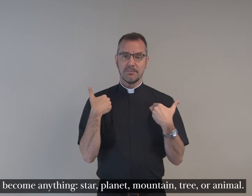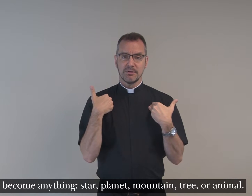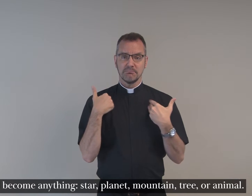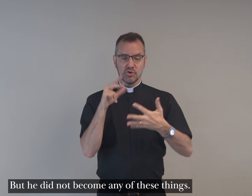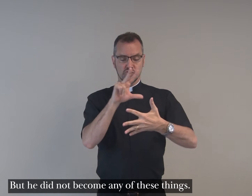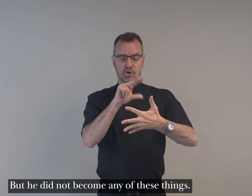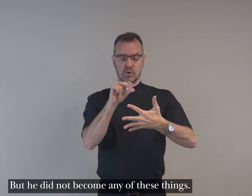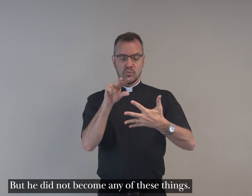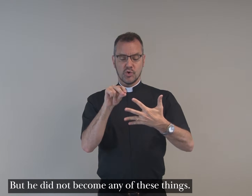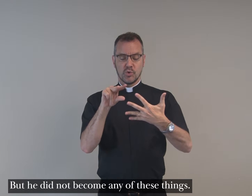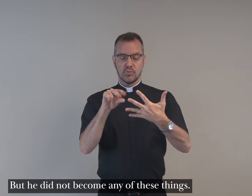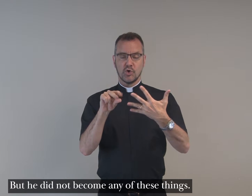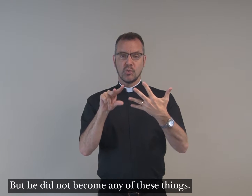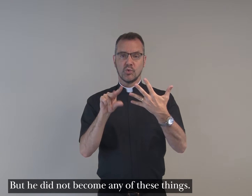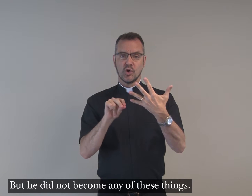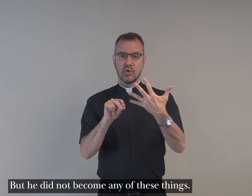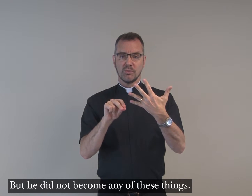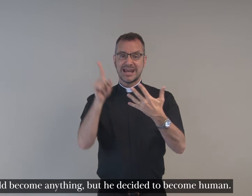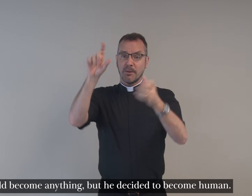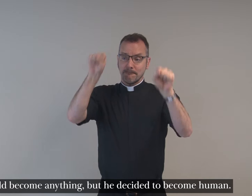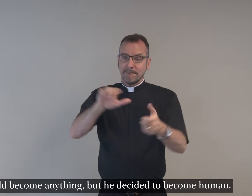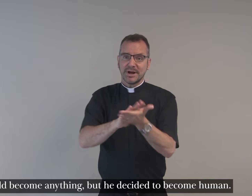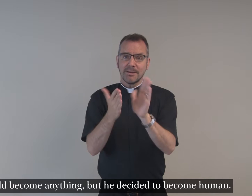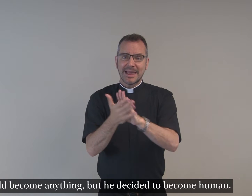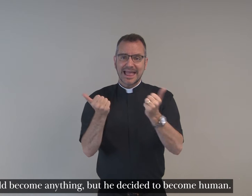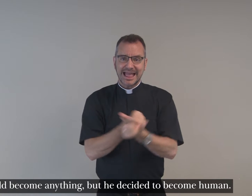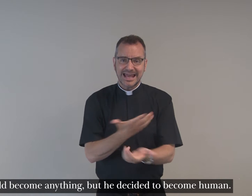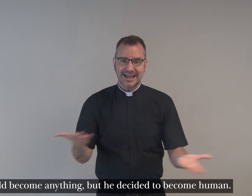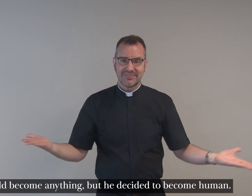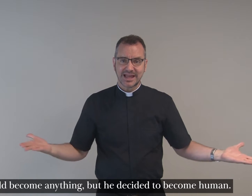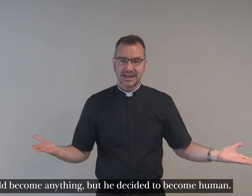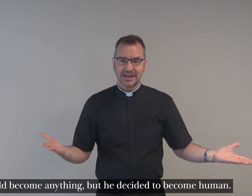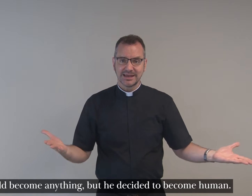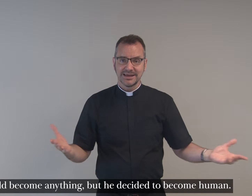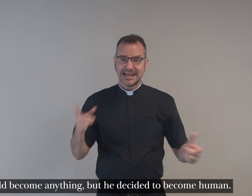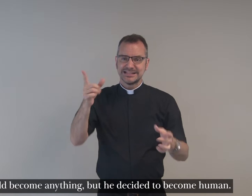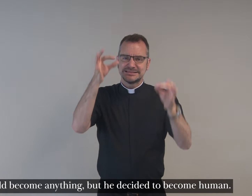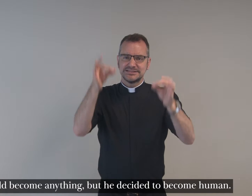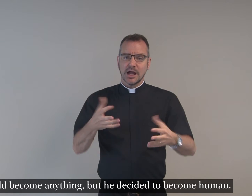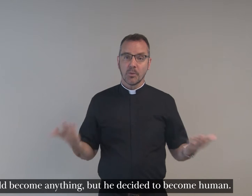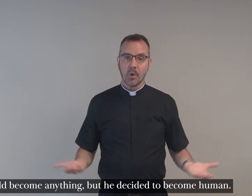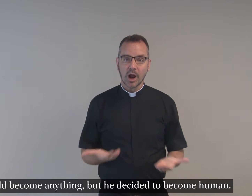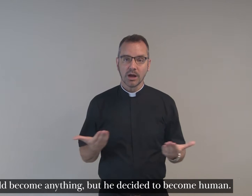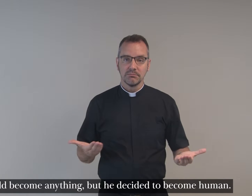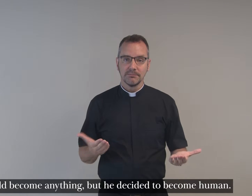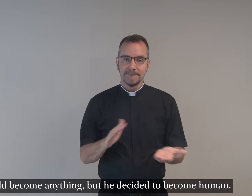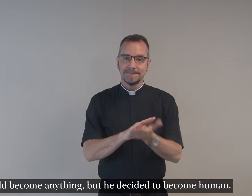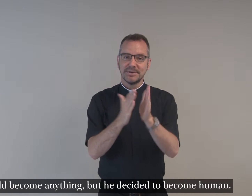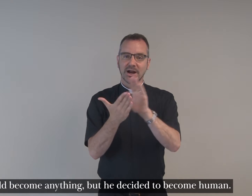But he did not become any of these things. He could become anything. But he decided to become human.